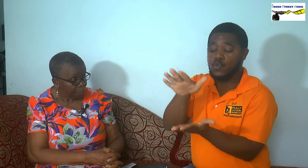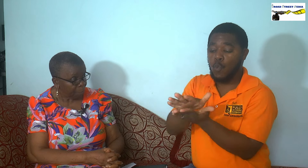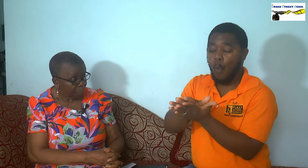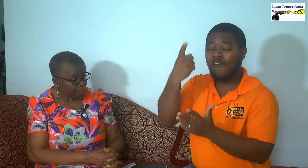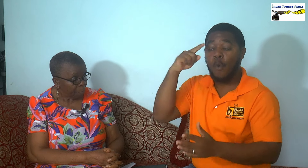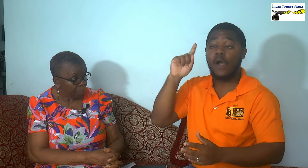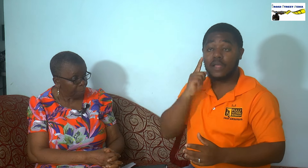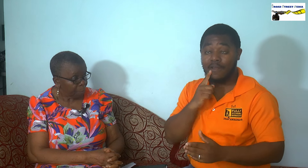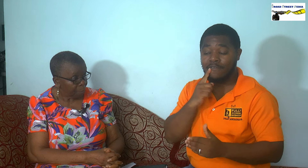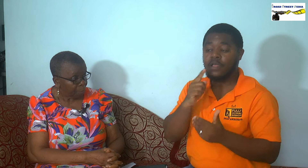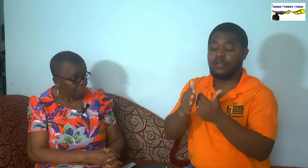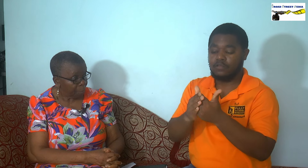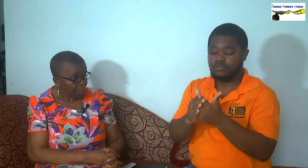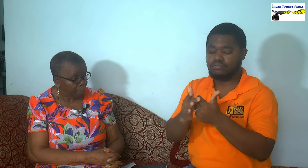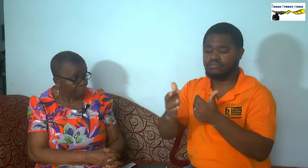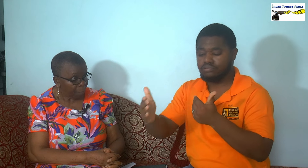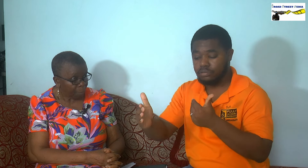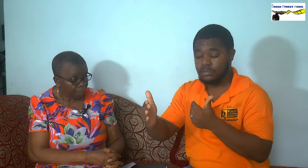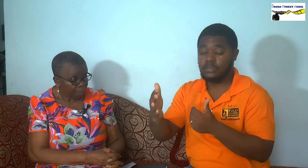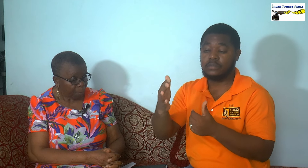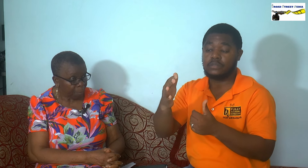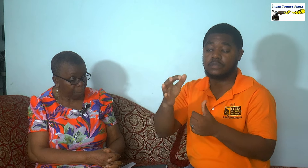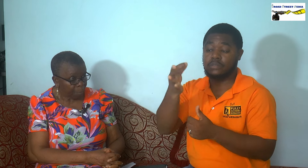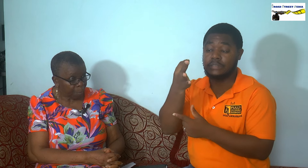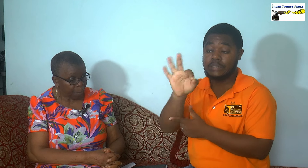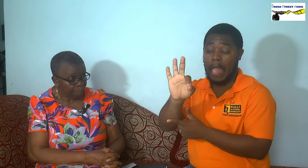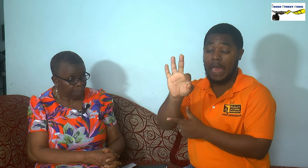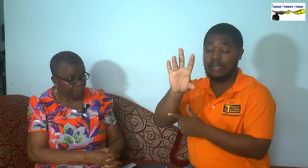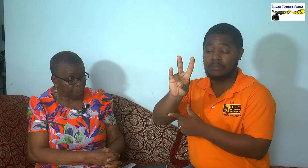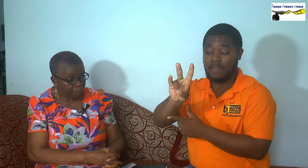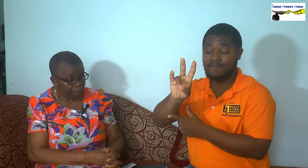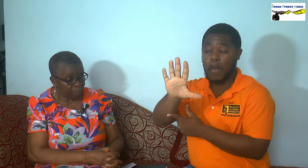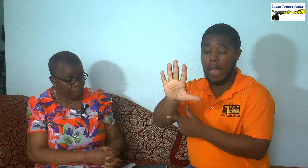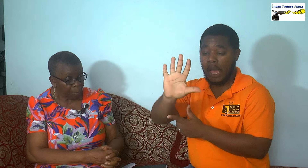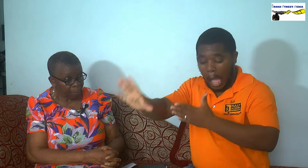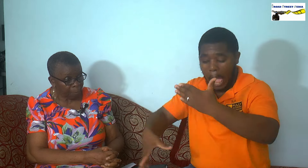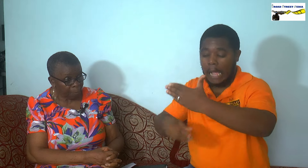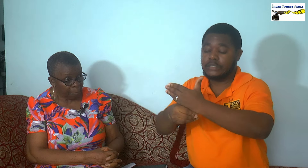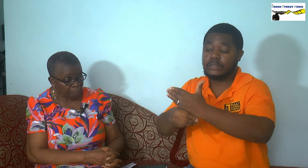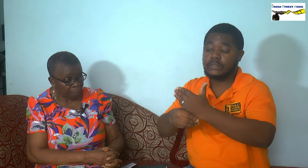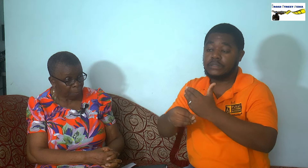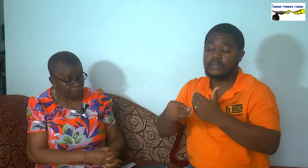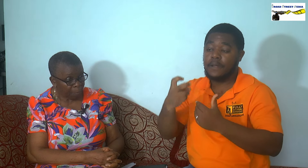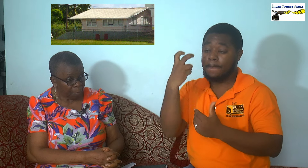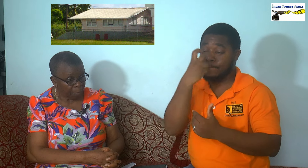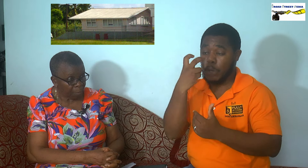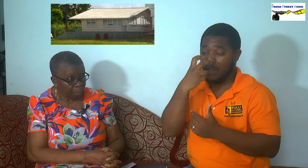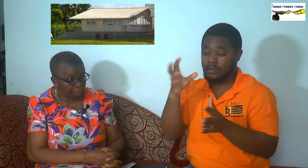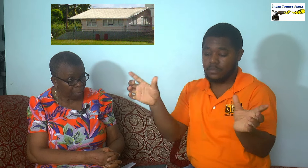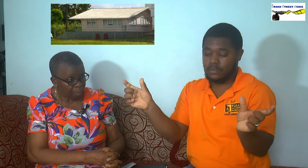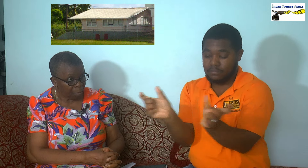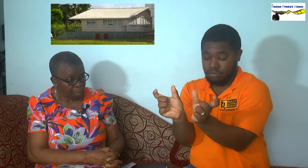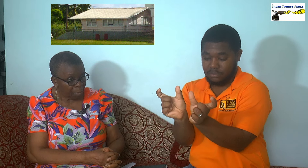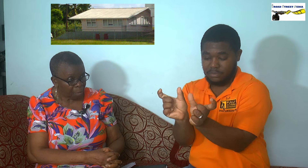this when it was the School for the Deaf, and that was the name. Yeah. And then in 1975, they added School for the Deaf